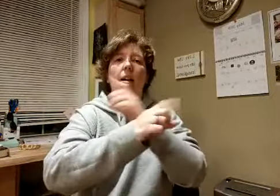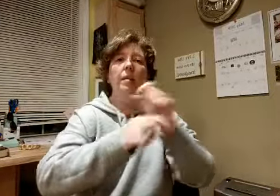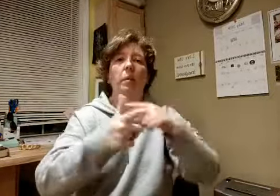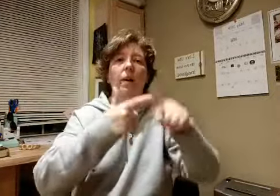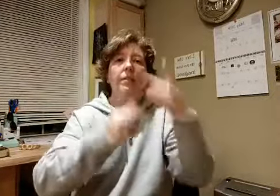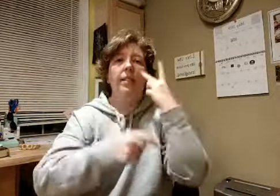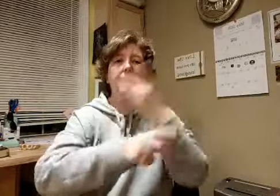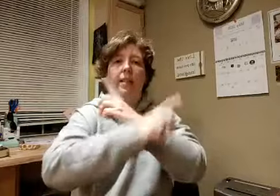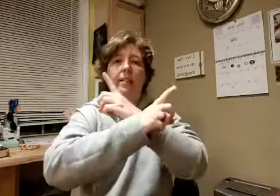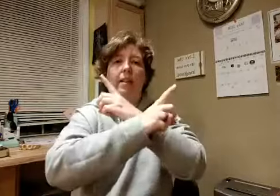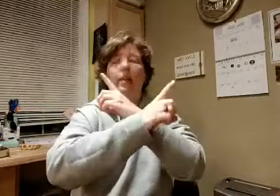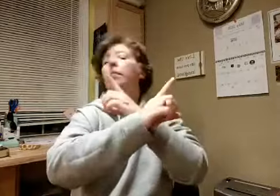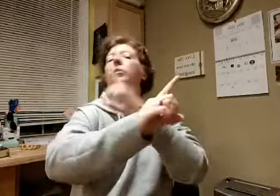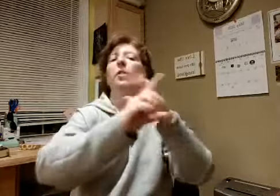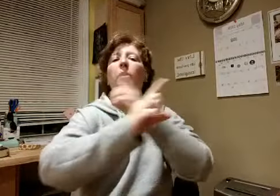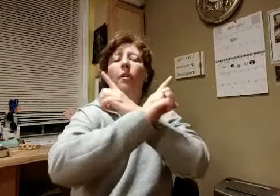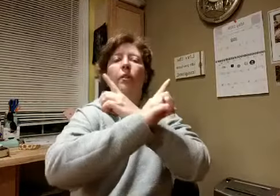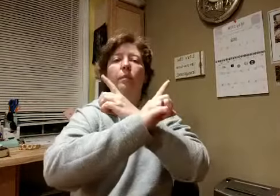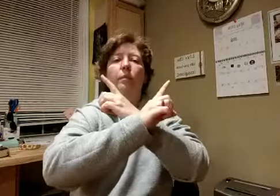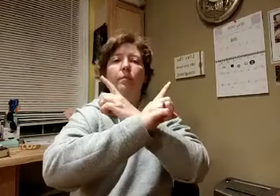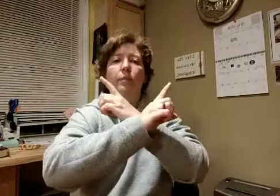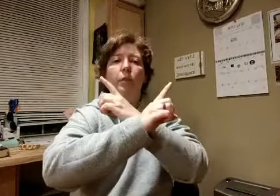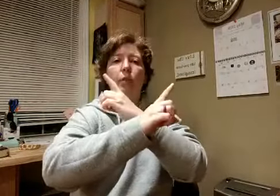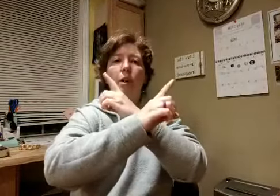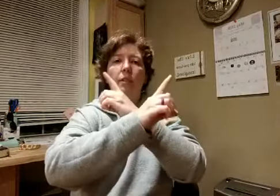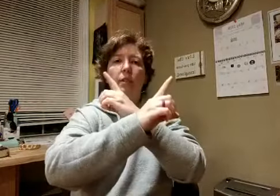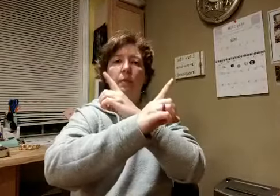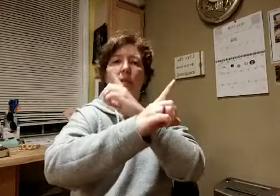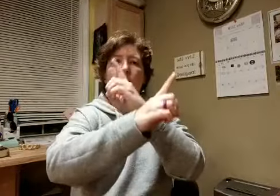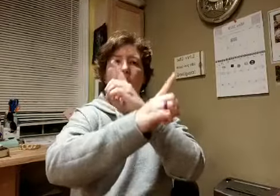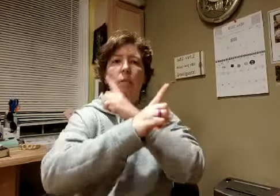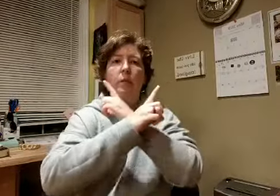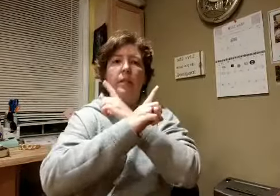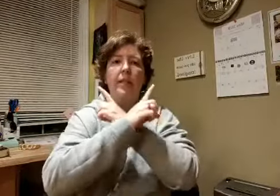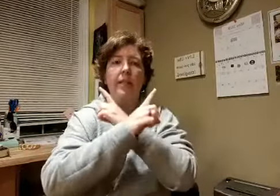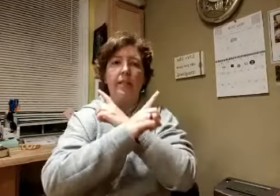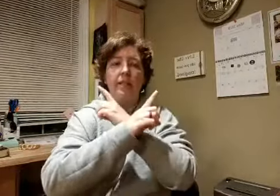or I've seen this. So you cross at the wrist with D's.